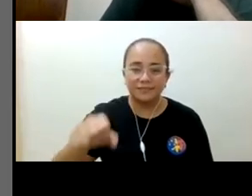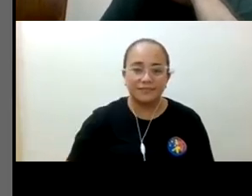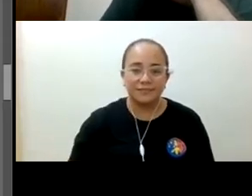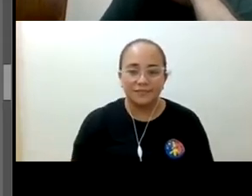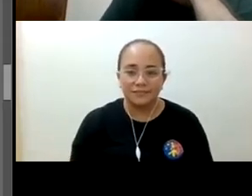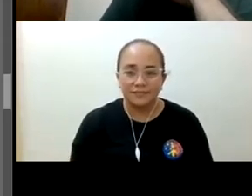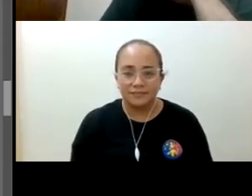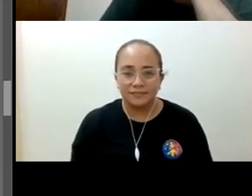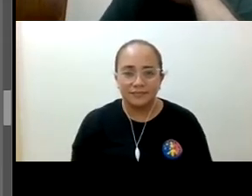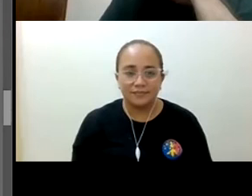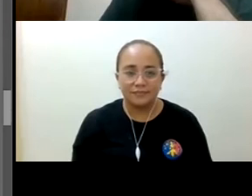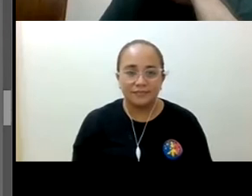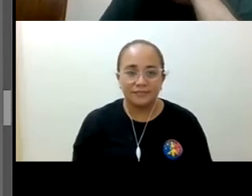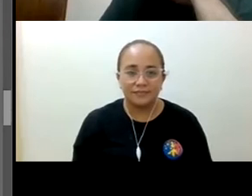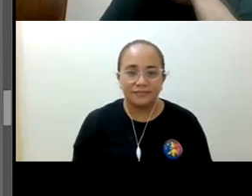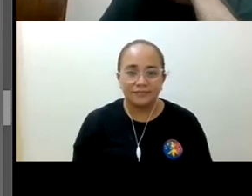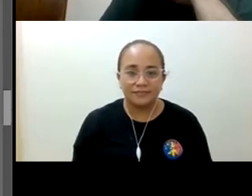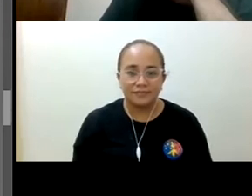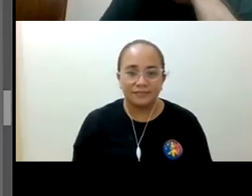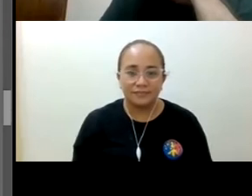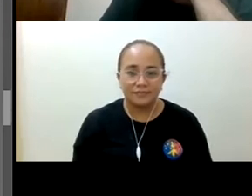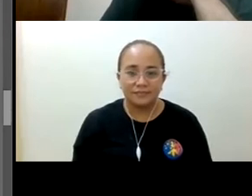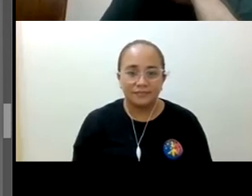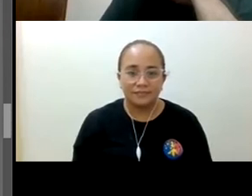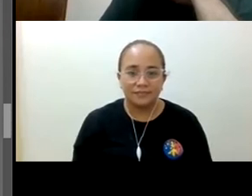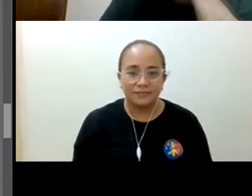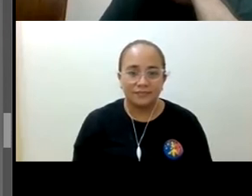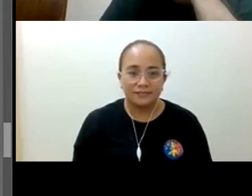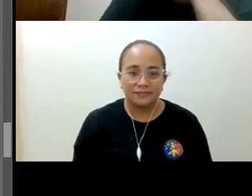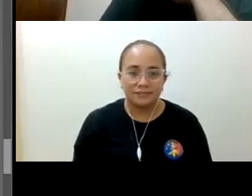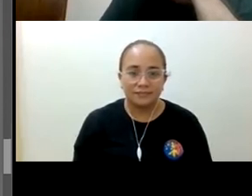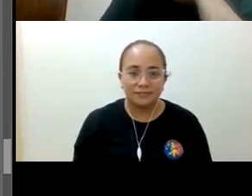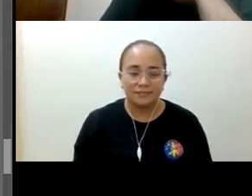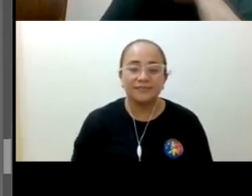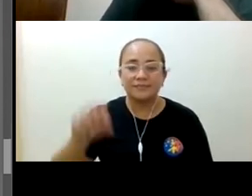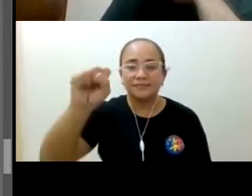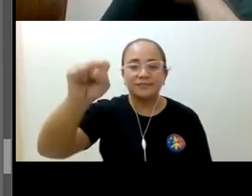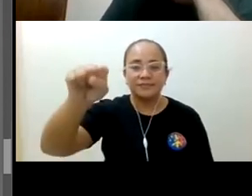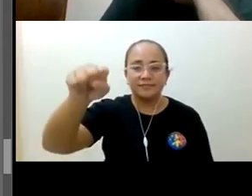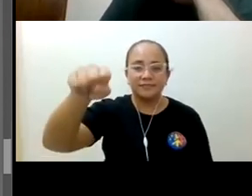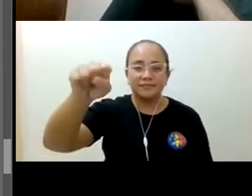movement is something else. We're just focusing on the hand shape here. Yes.